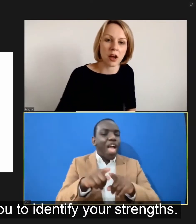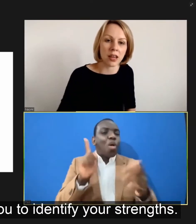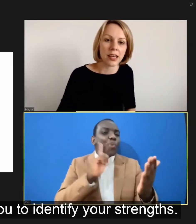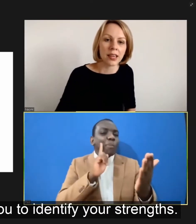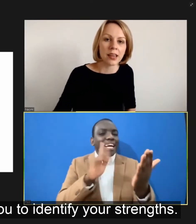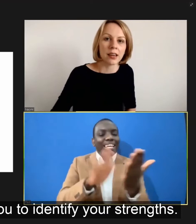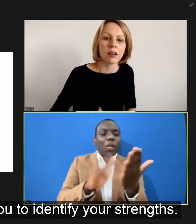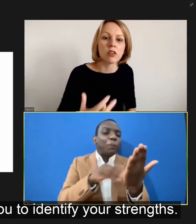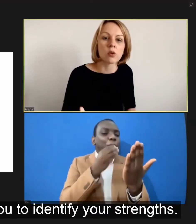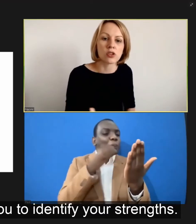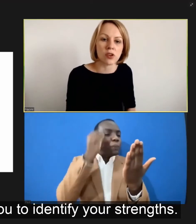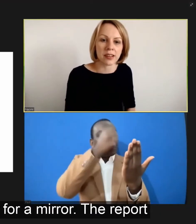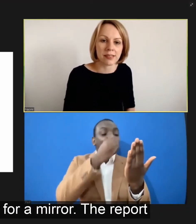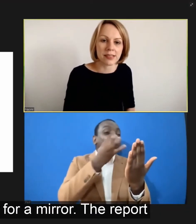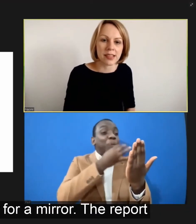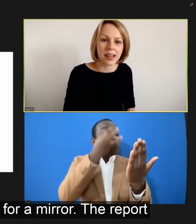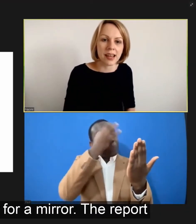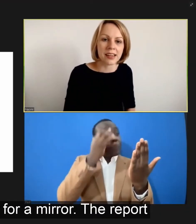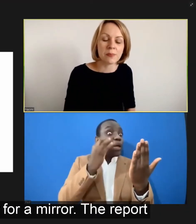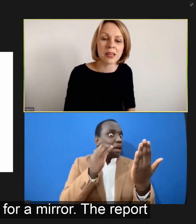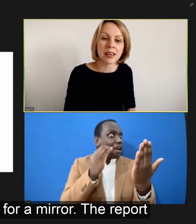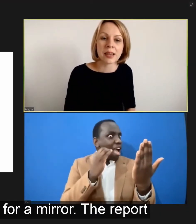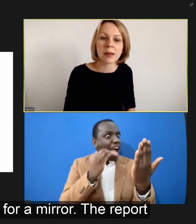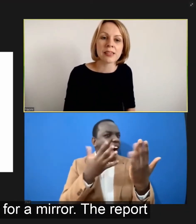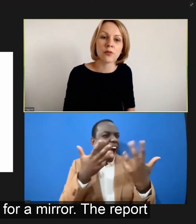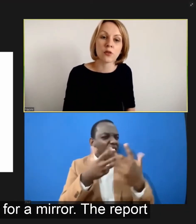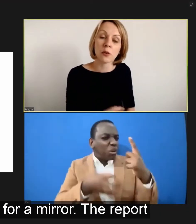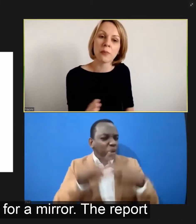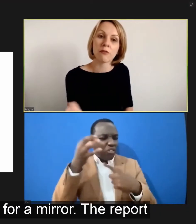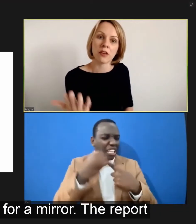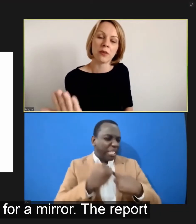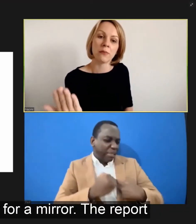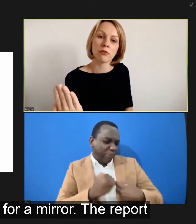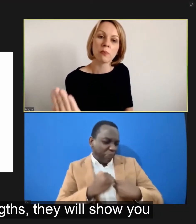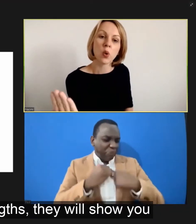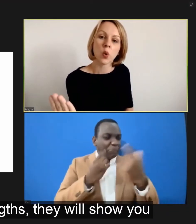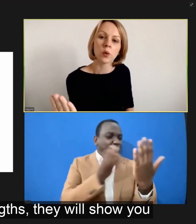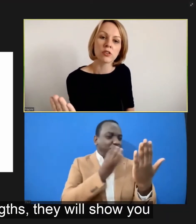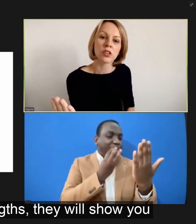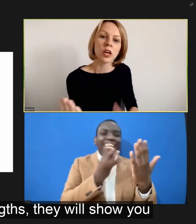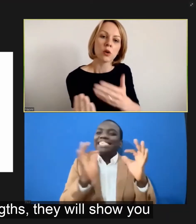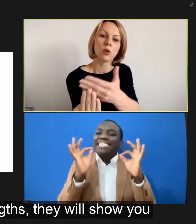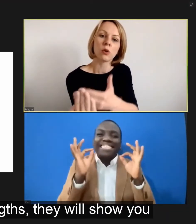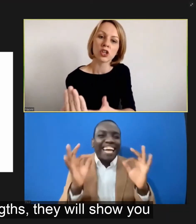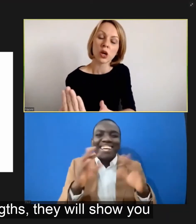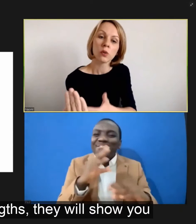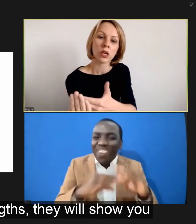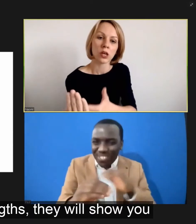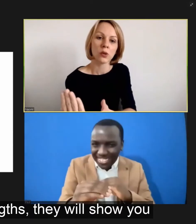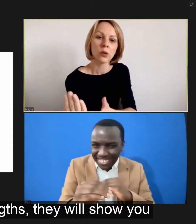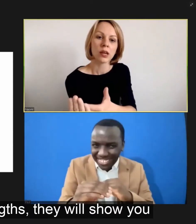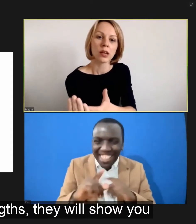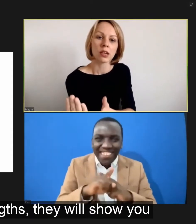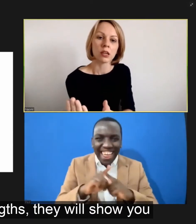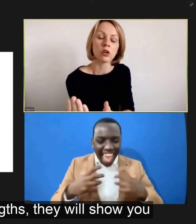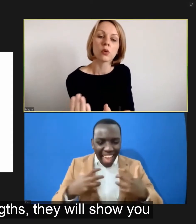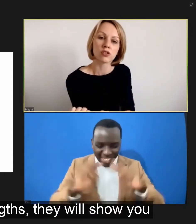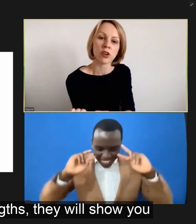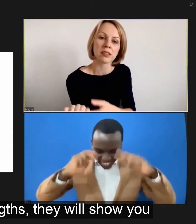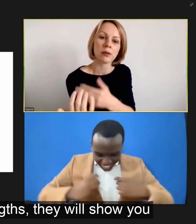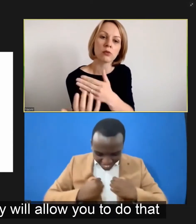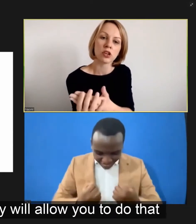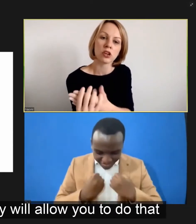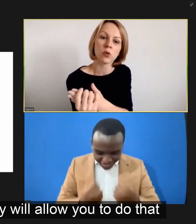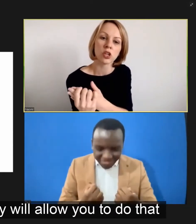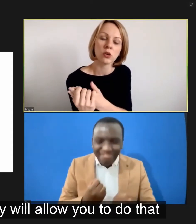identify your strengths. And it's a bit like a metaphor for a mirror. The report will show you your strengths. They